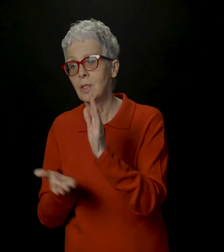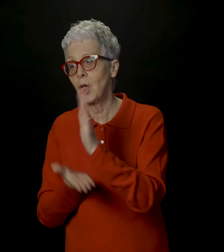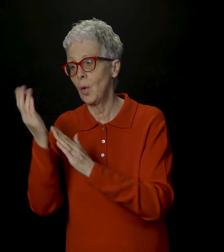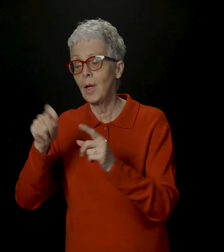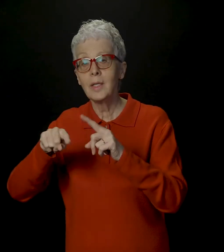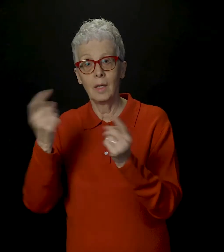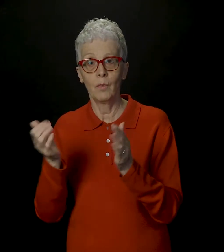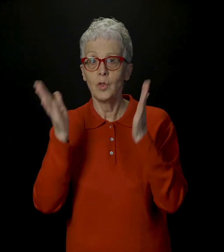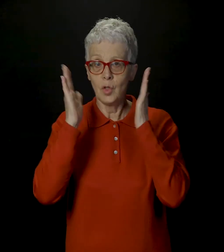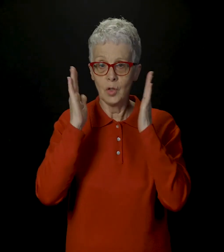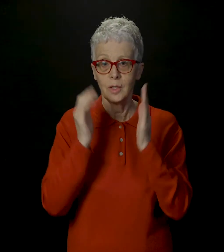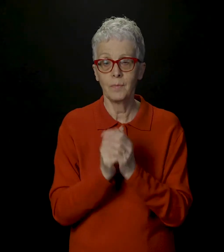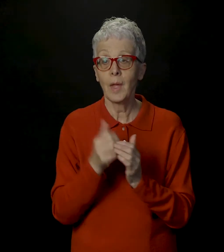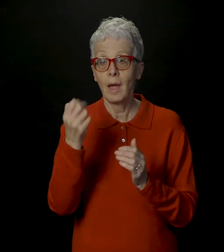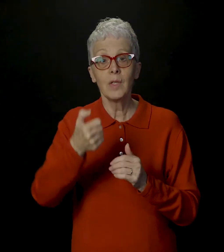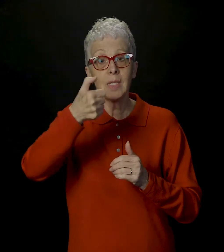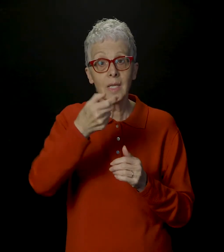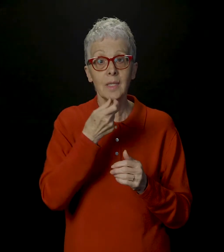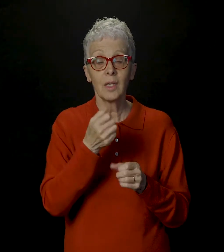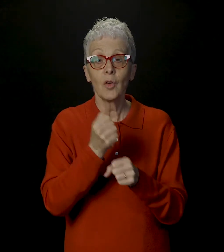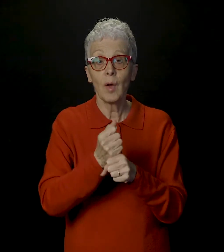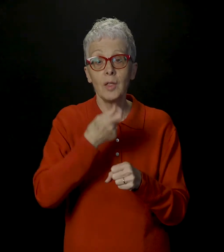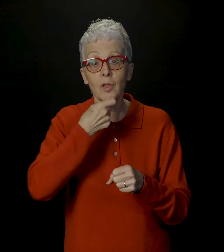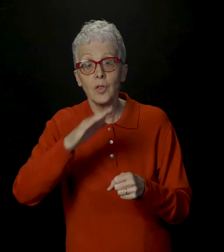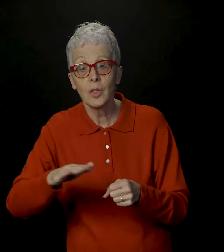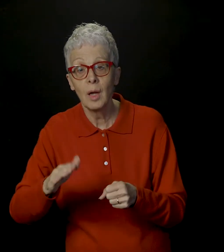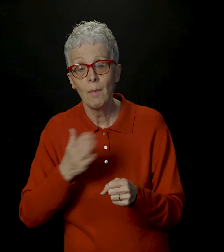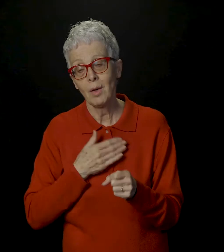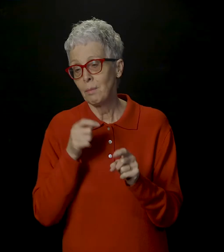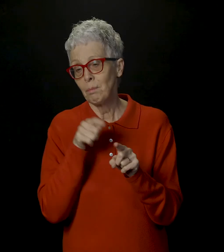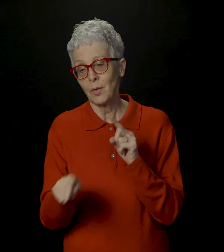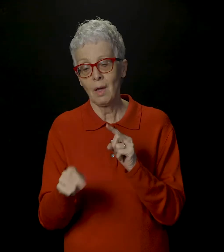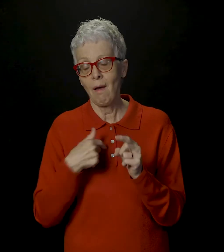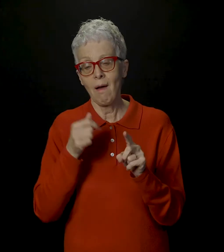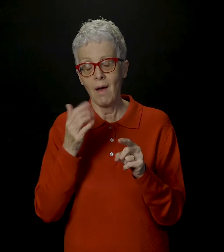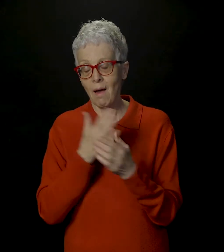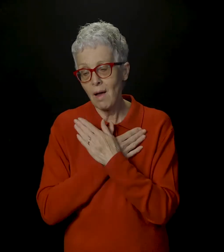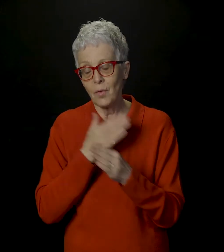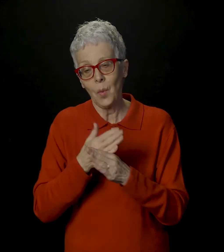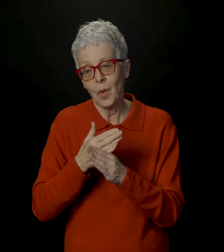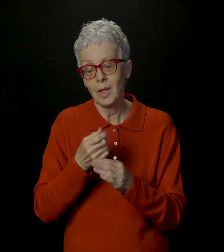churches In the area I have six grandchildren So they're my main And most important roles